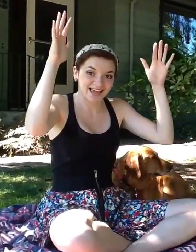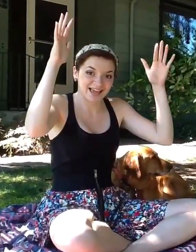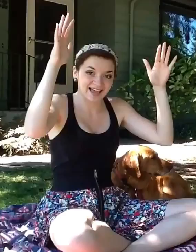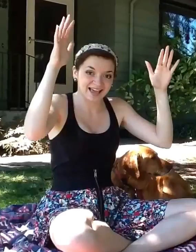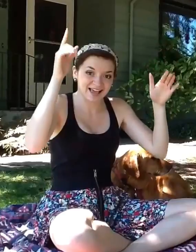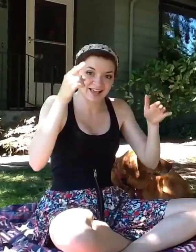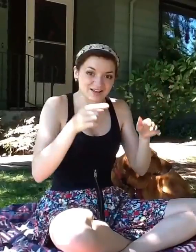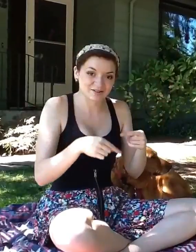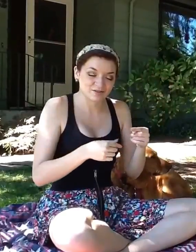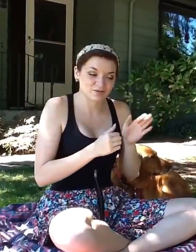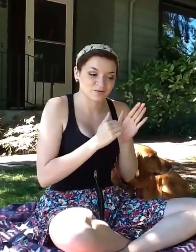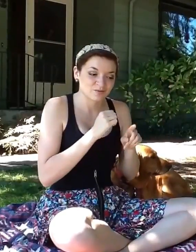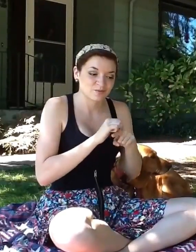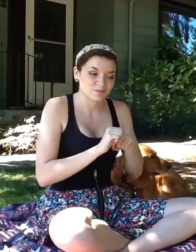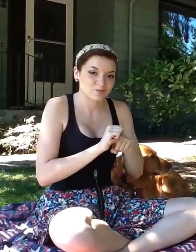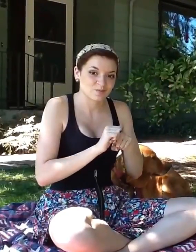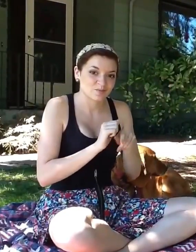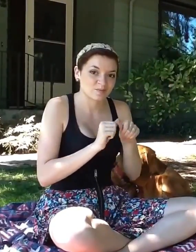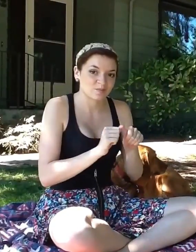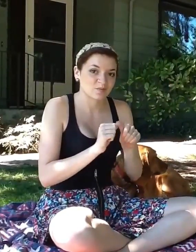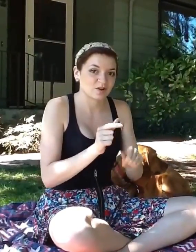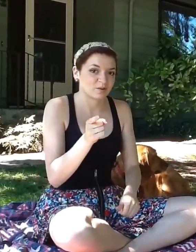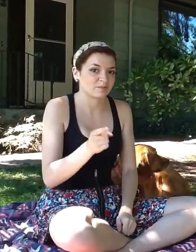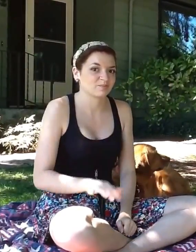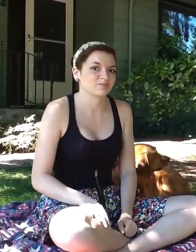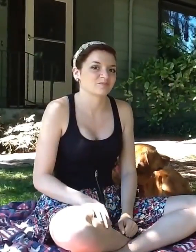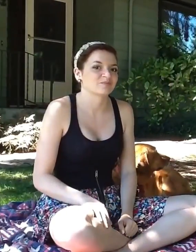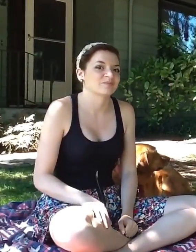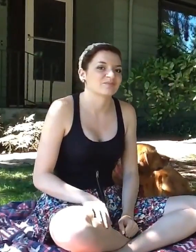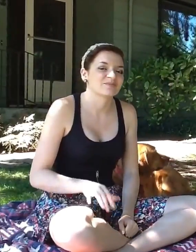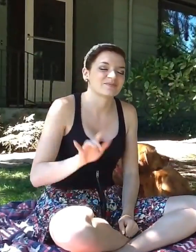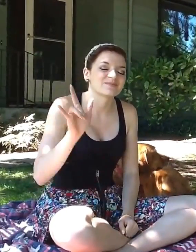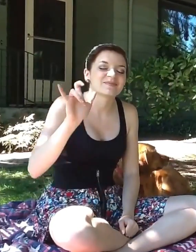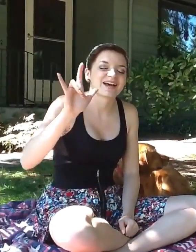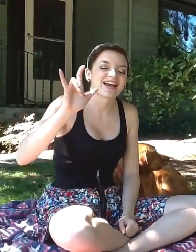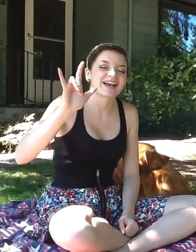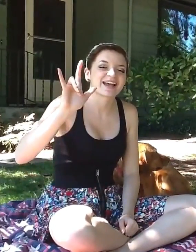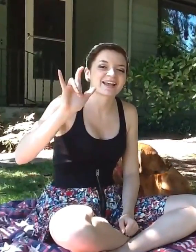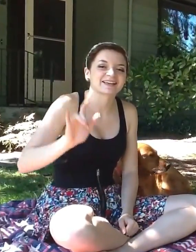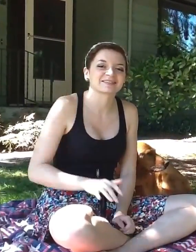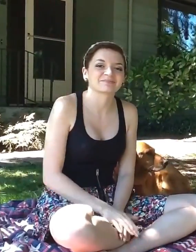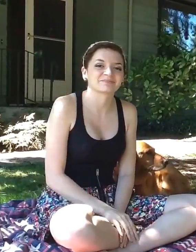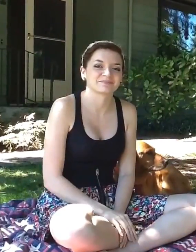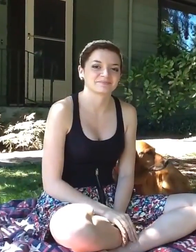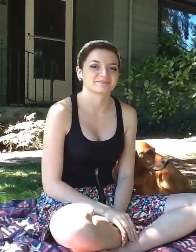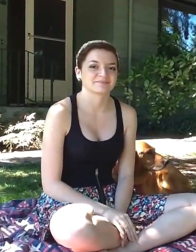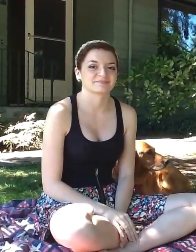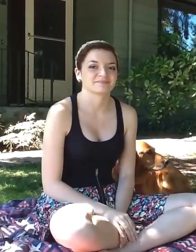Alright, yay! So if you just keep practicing, alright? Love you guys. Bye.